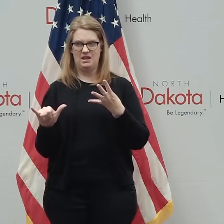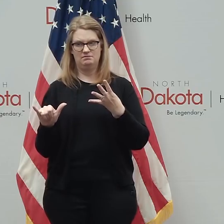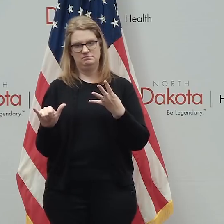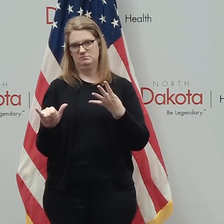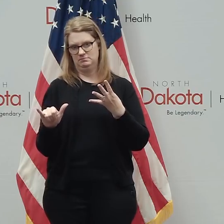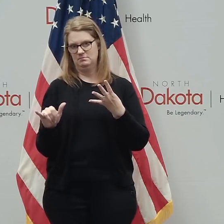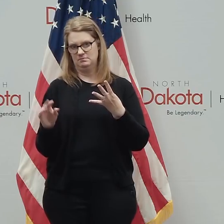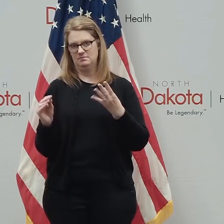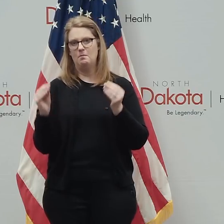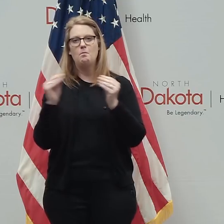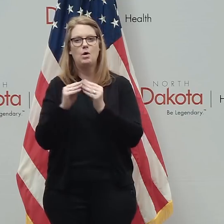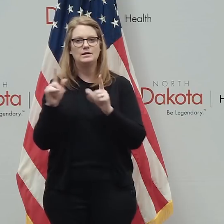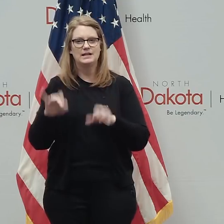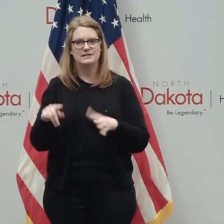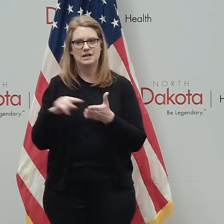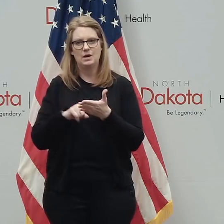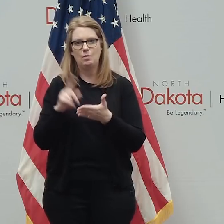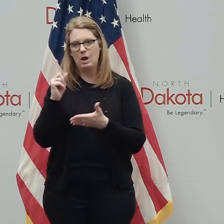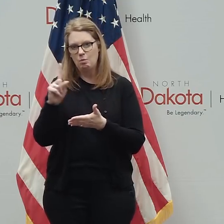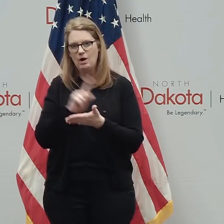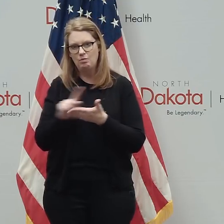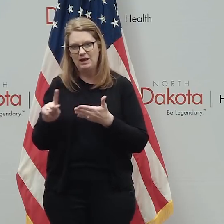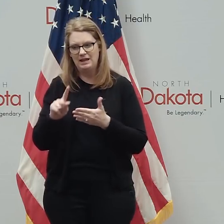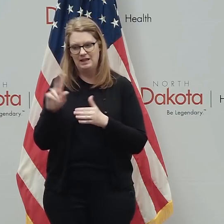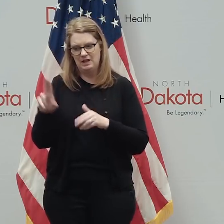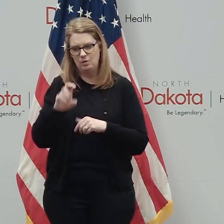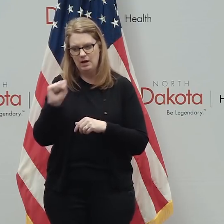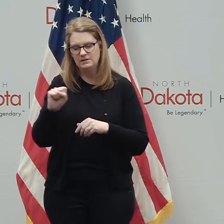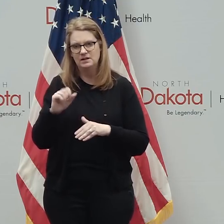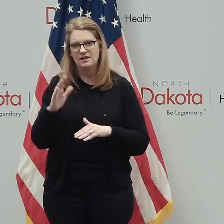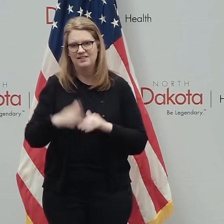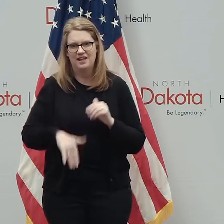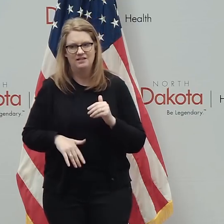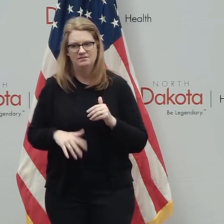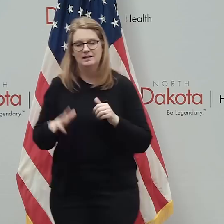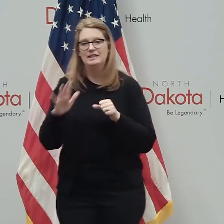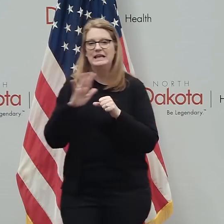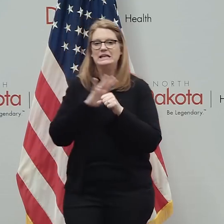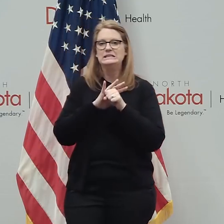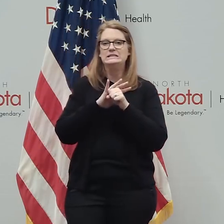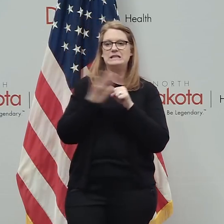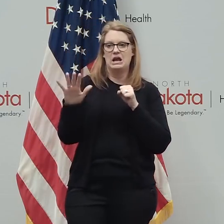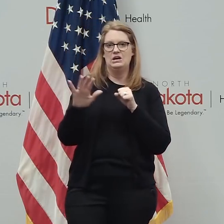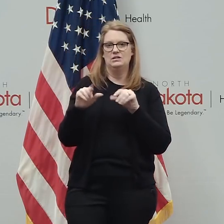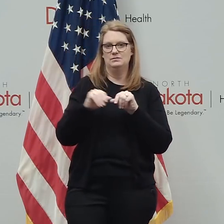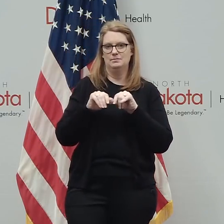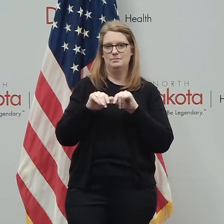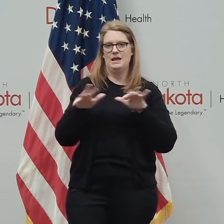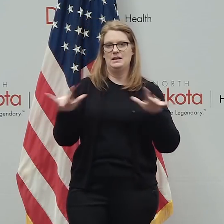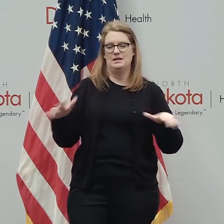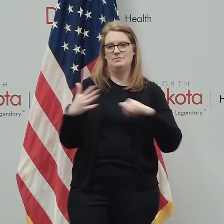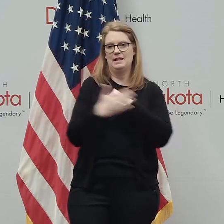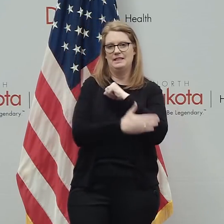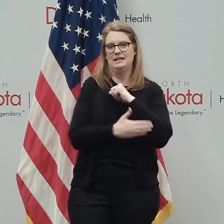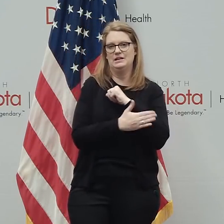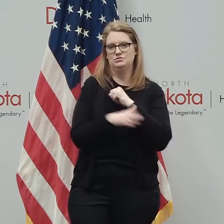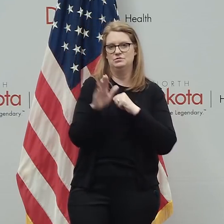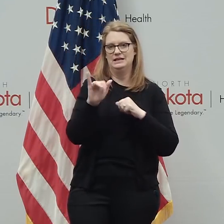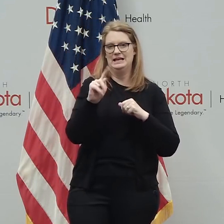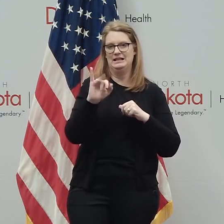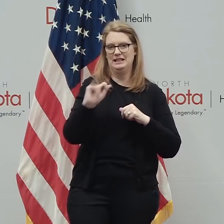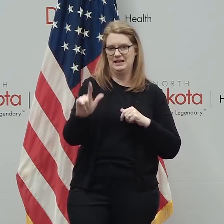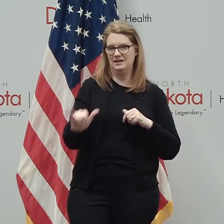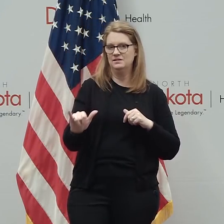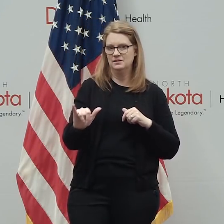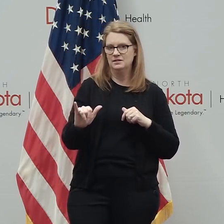more tests taken in 1 week in the U.S. than were taken in the entire pandemic in the country of Italy. So, I